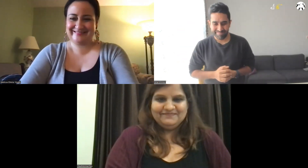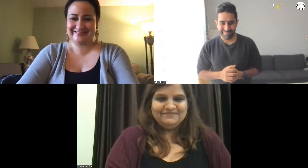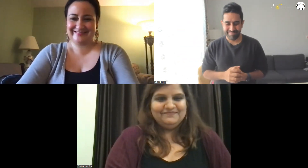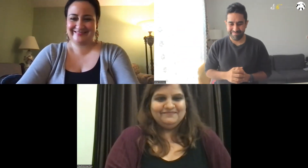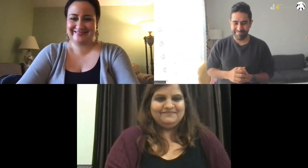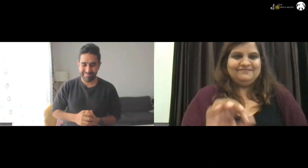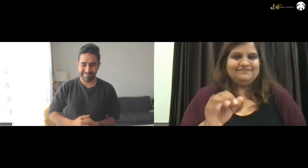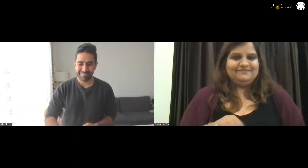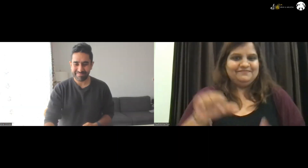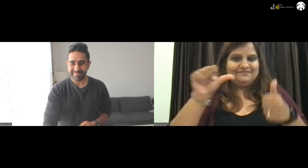Bye-bye.